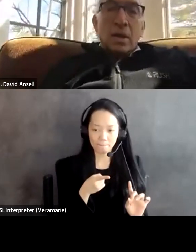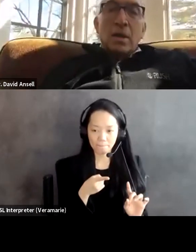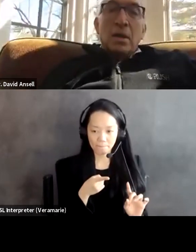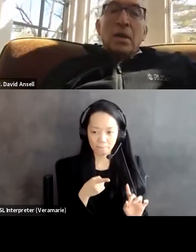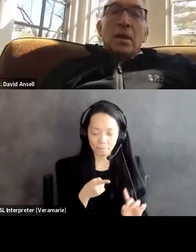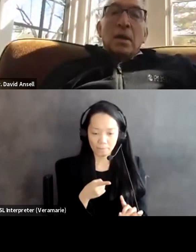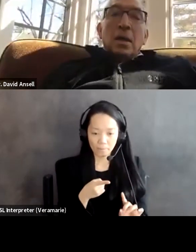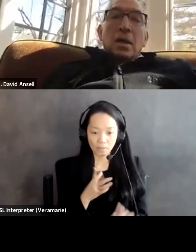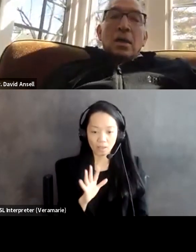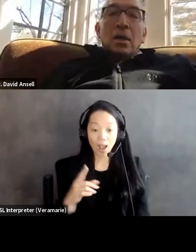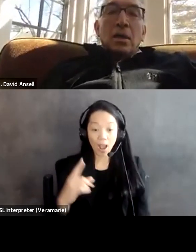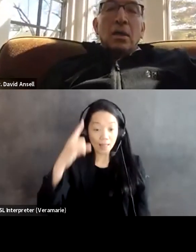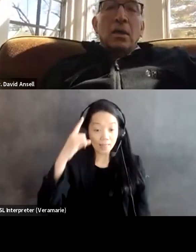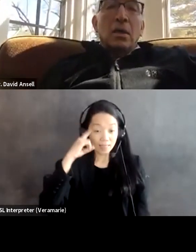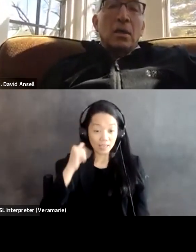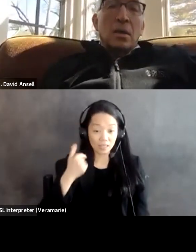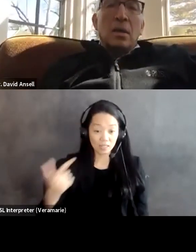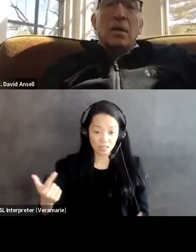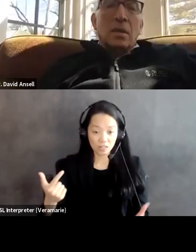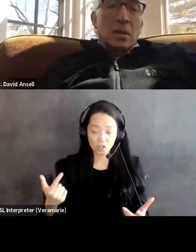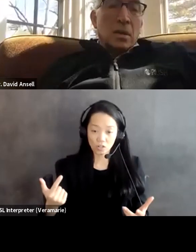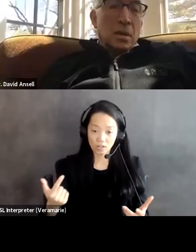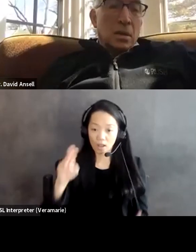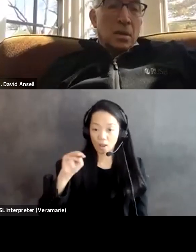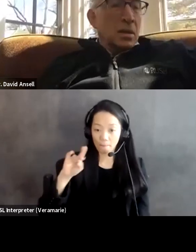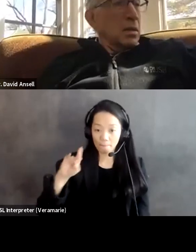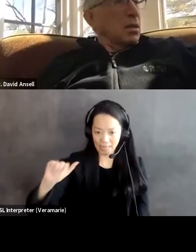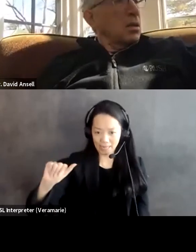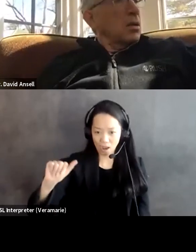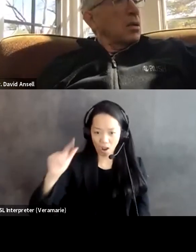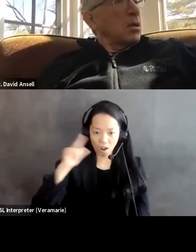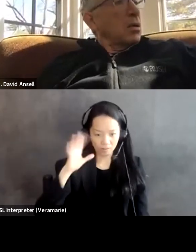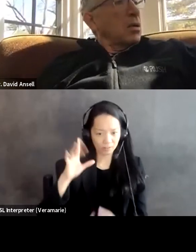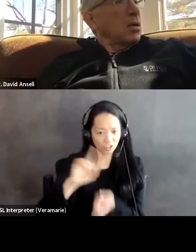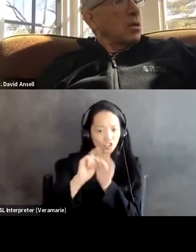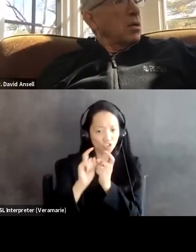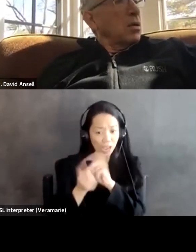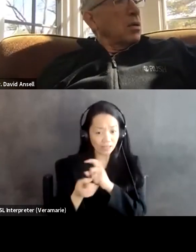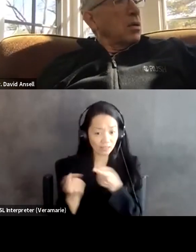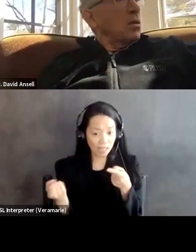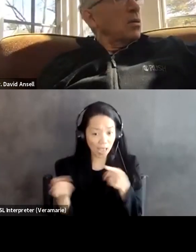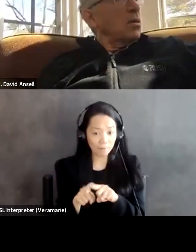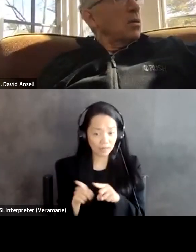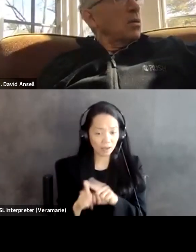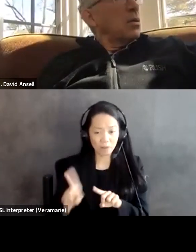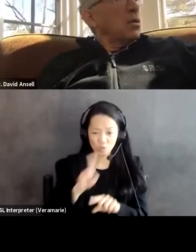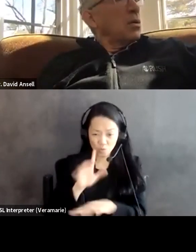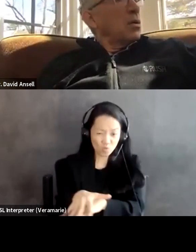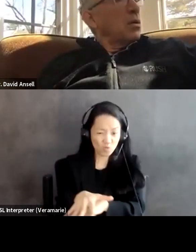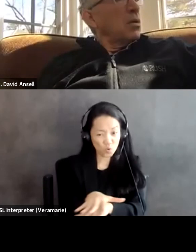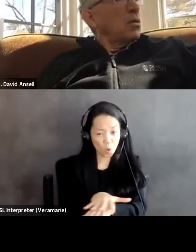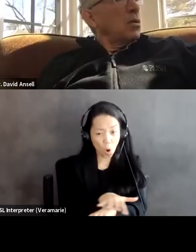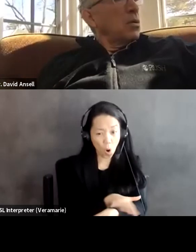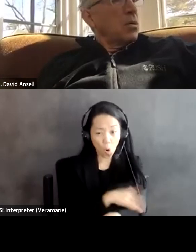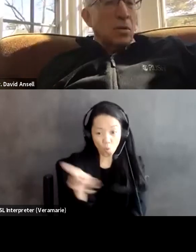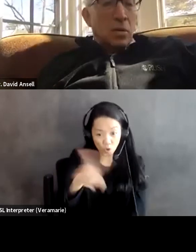think the thing that I can talk about is media, and I do see some changes happening there, but I think they're very slow. One thing that you can